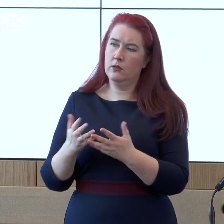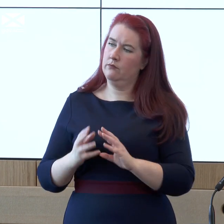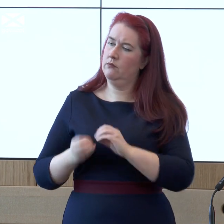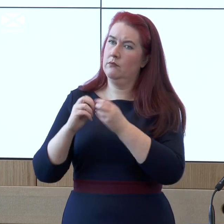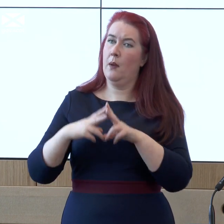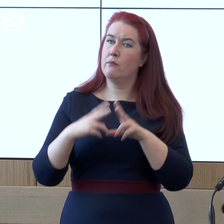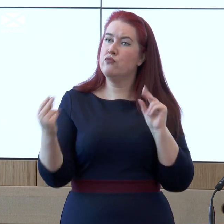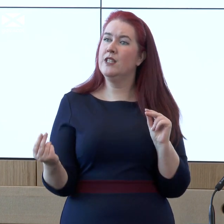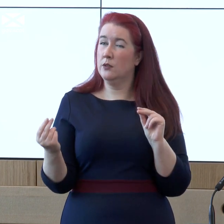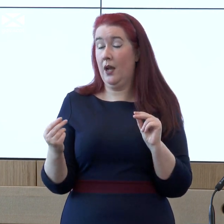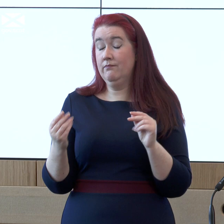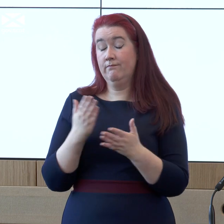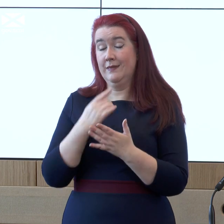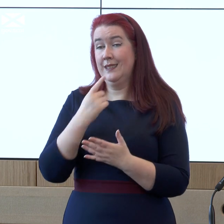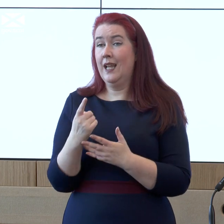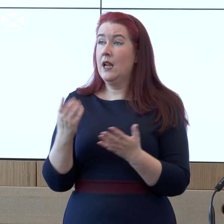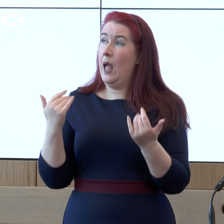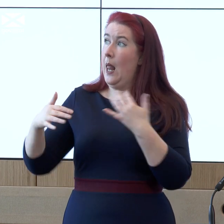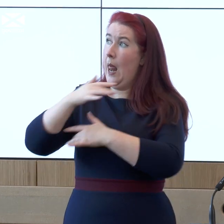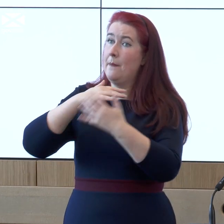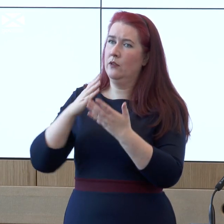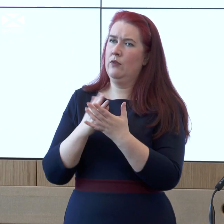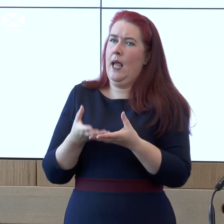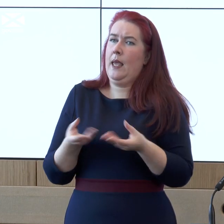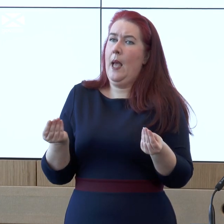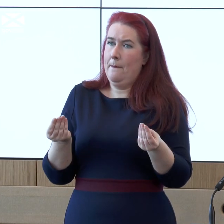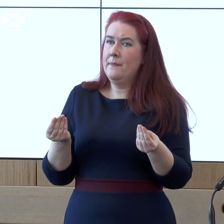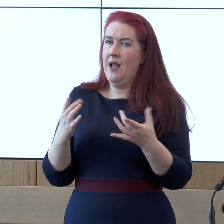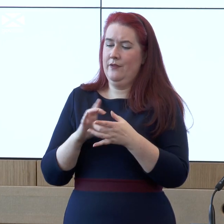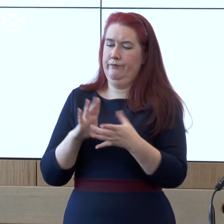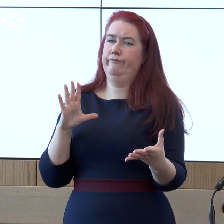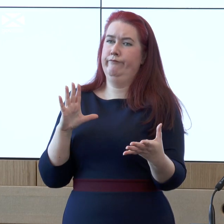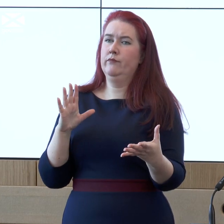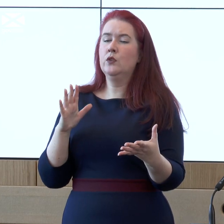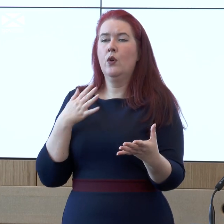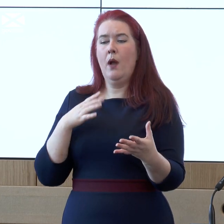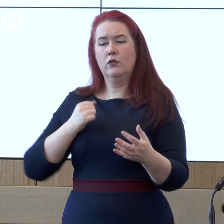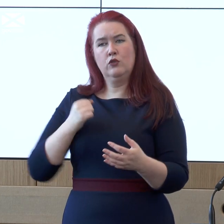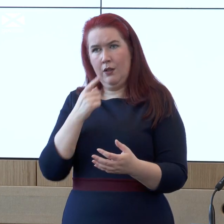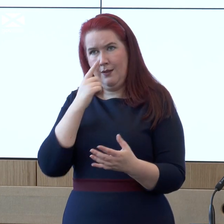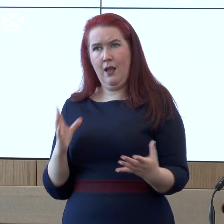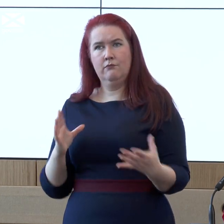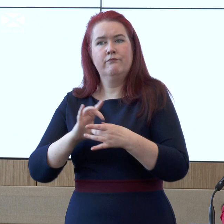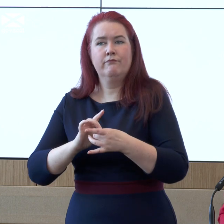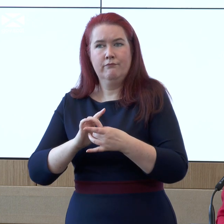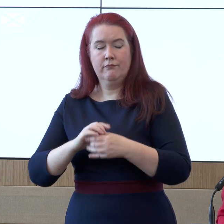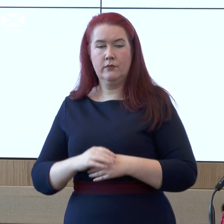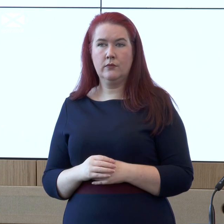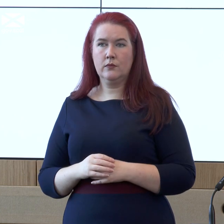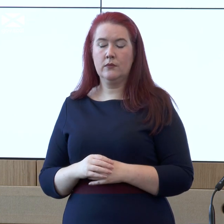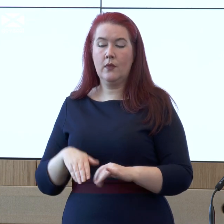the climate gap in perspectives on climate change. And I will end by reflecting on